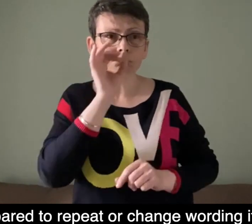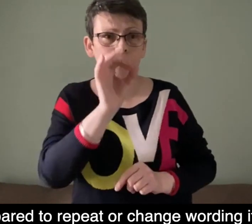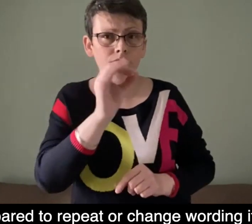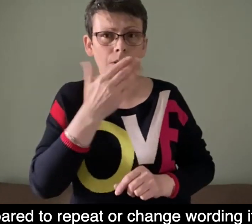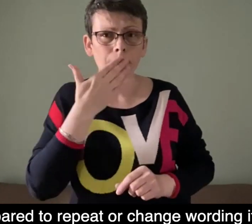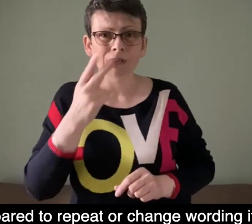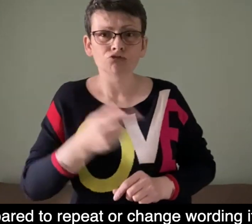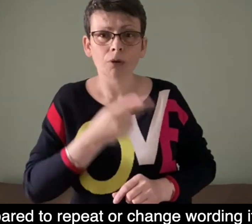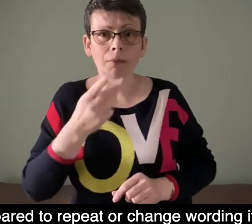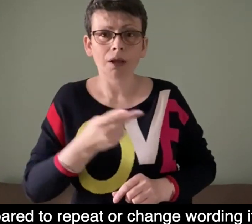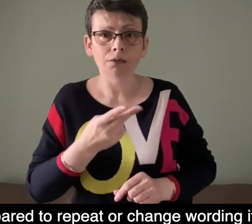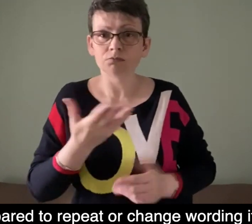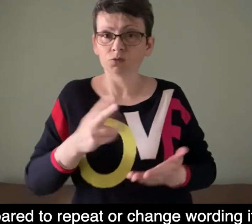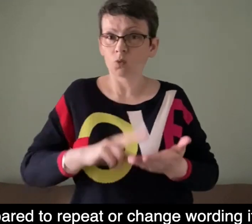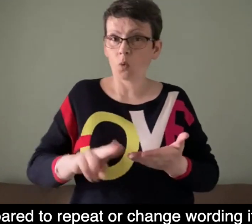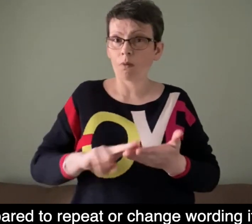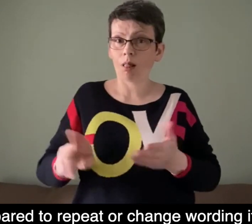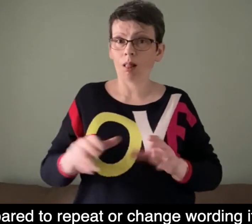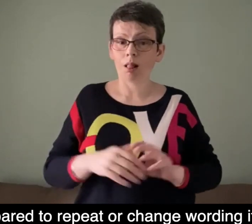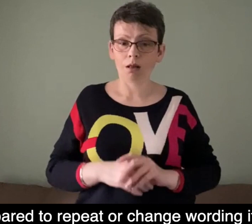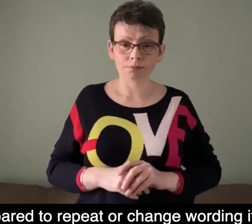repeat yourselves.